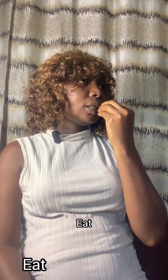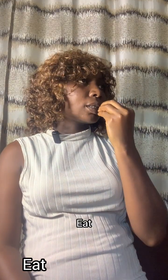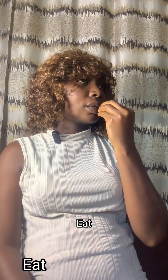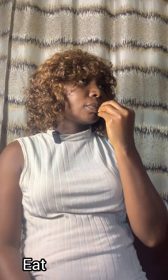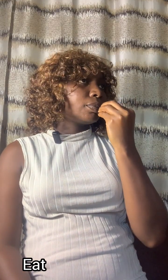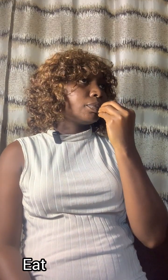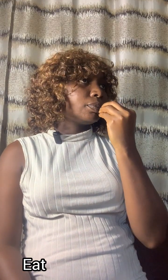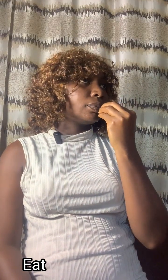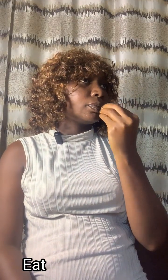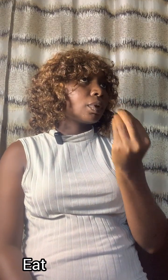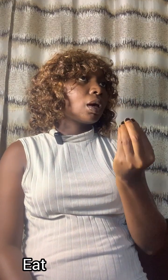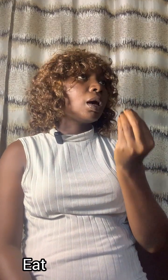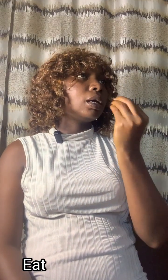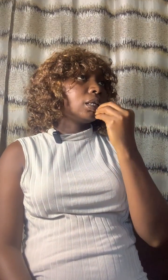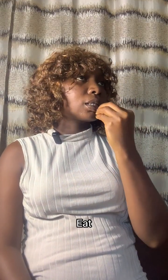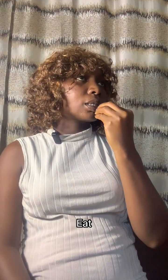eat, eat.